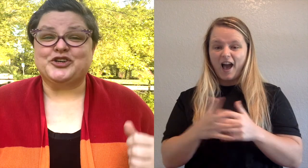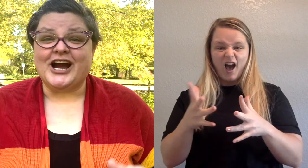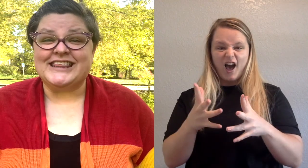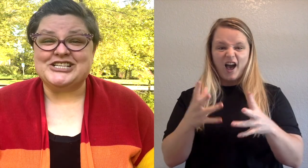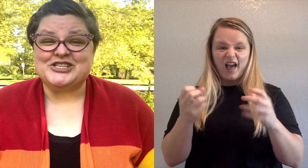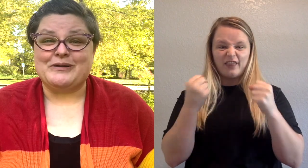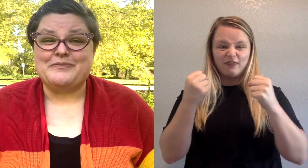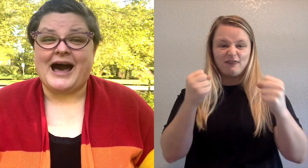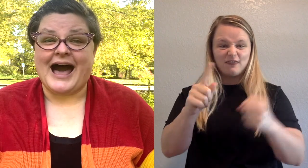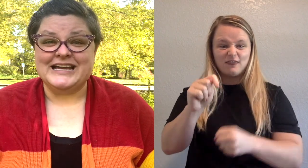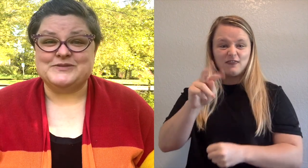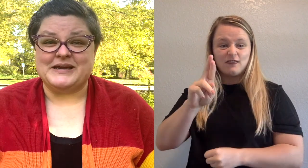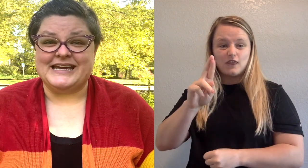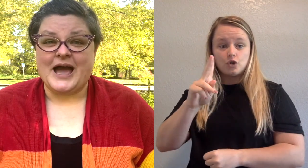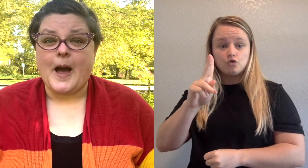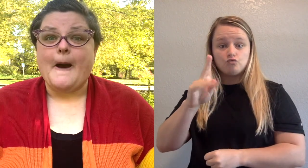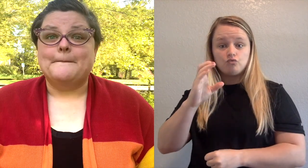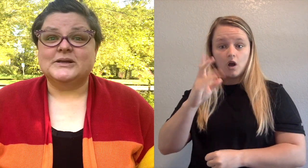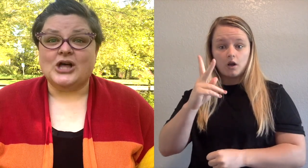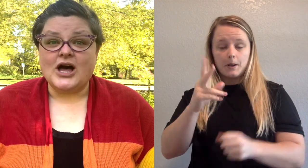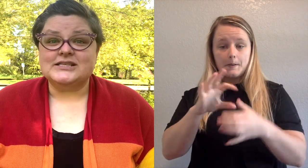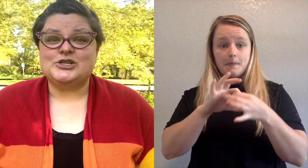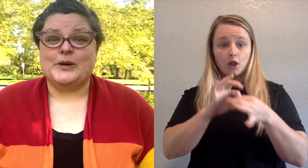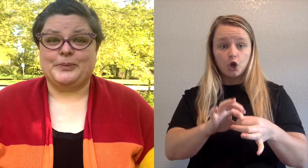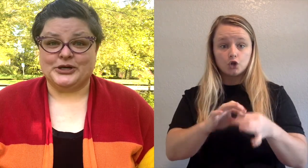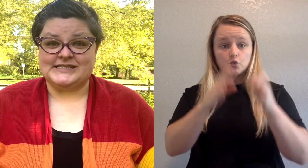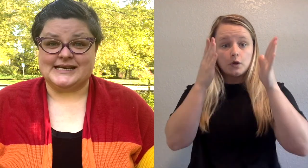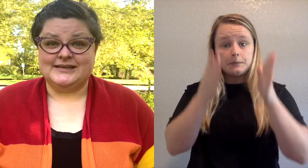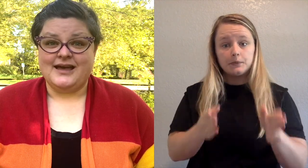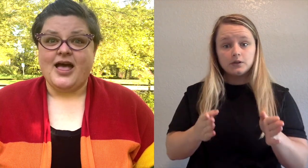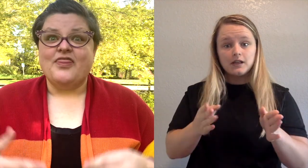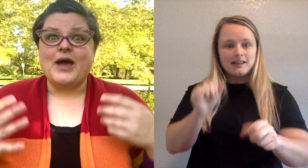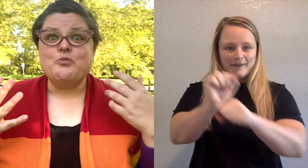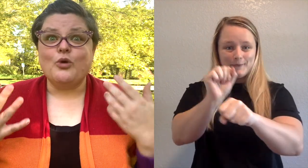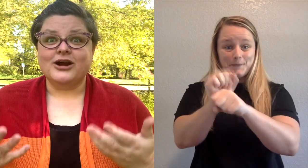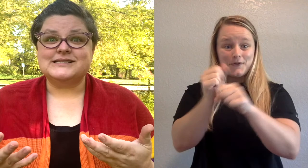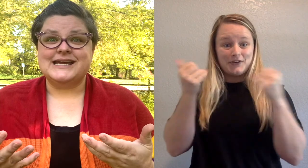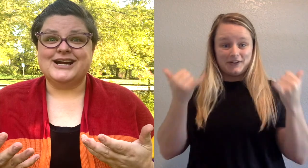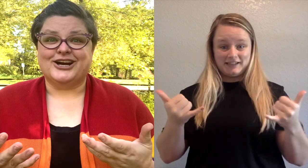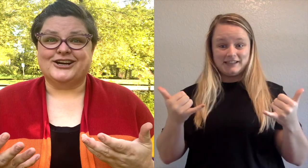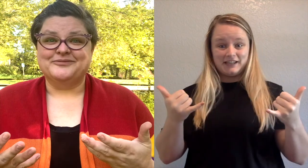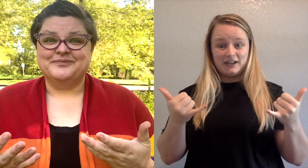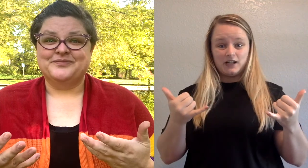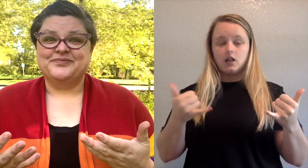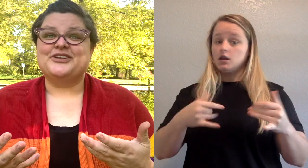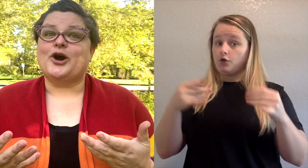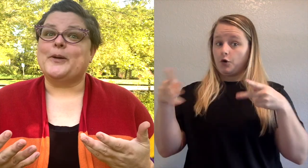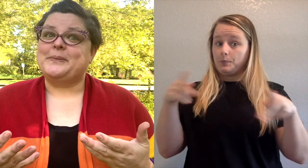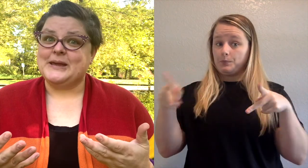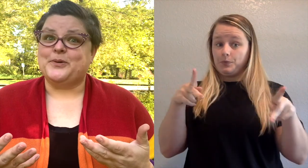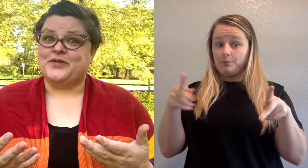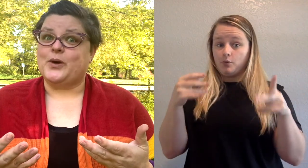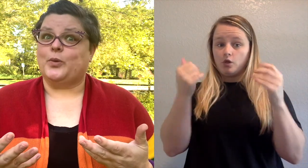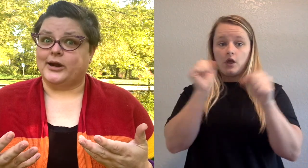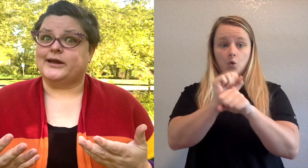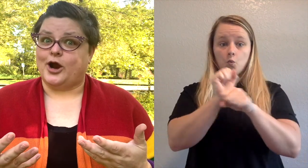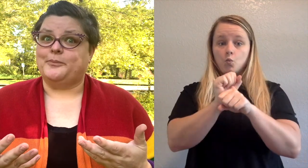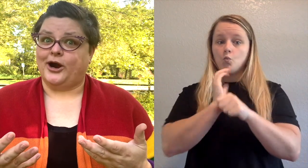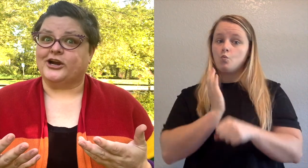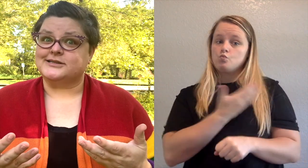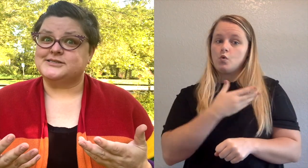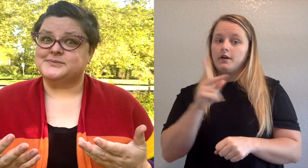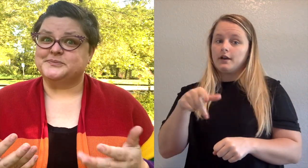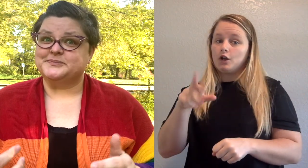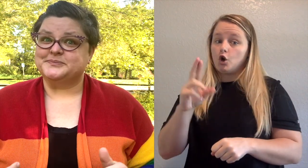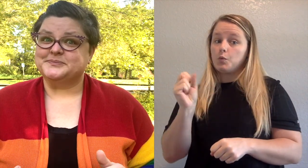The truck that just went behind me belongs to a person that works here. There are people that work in our